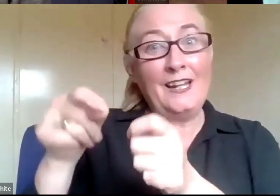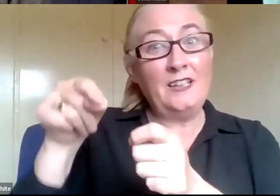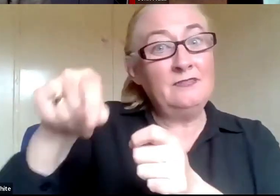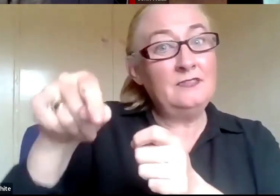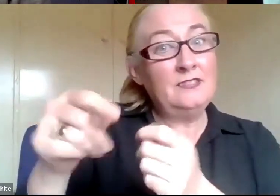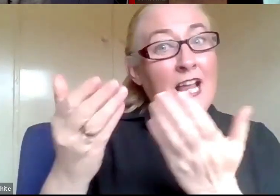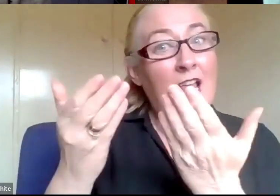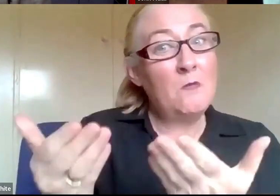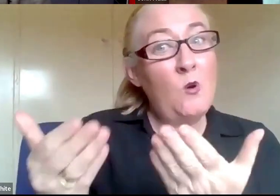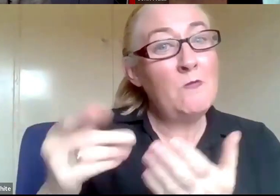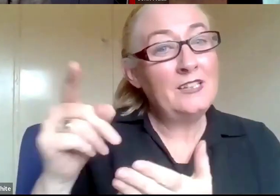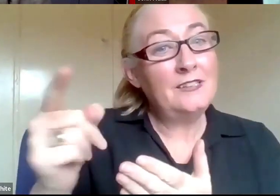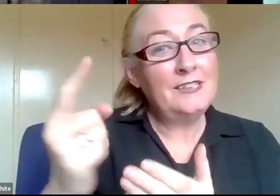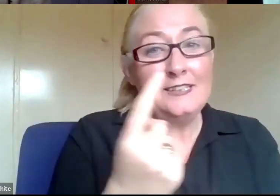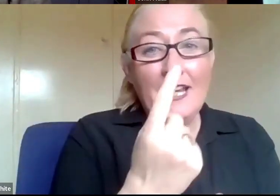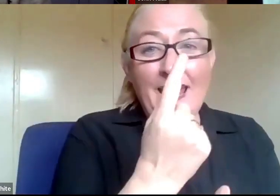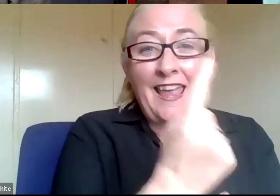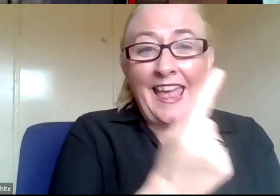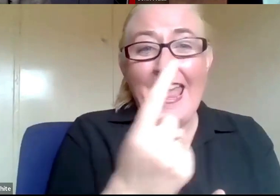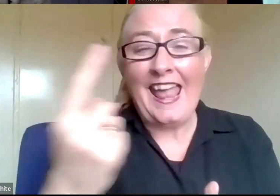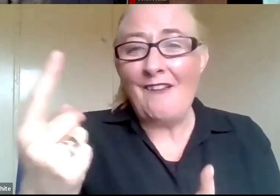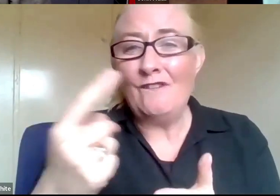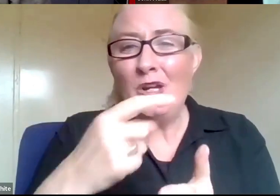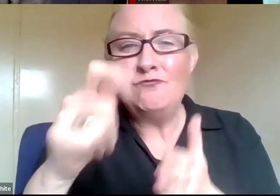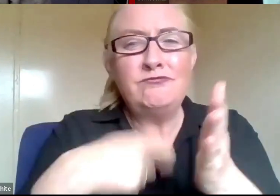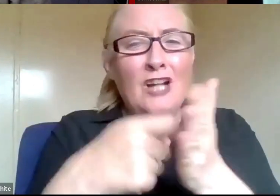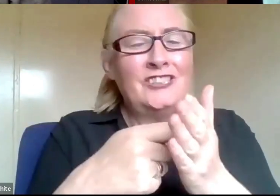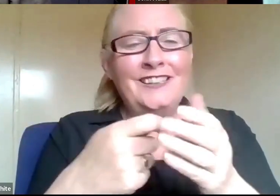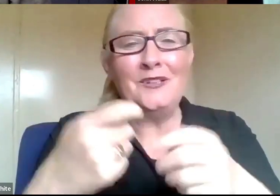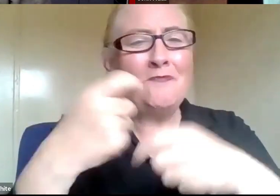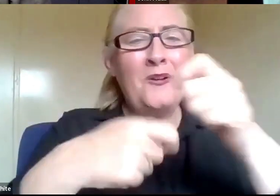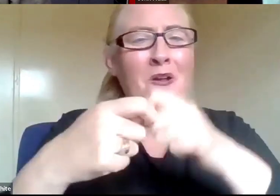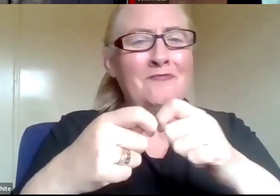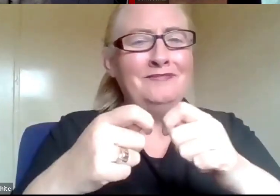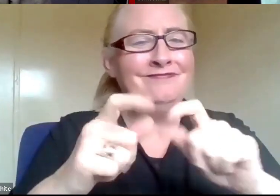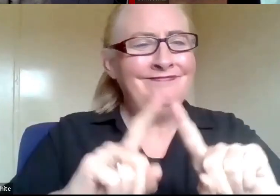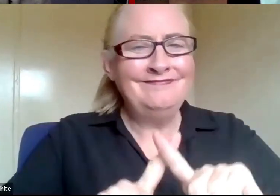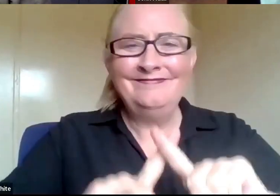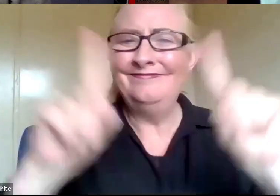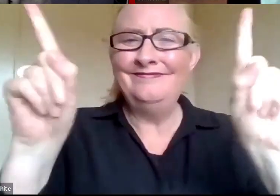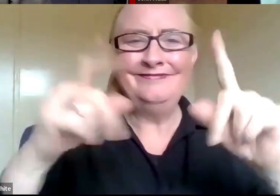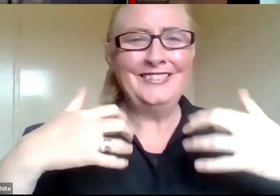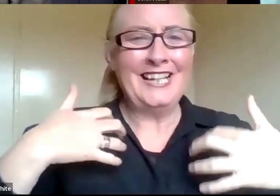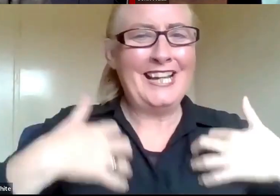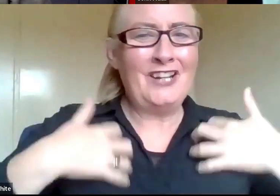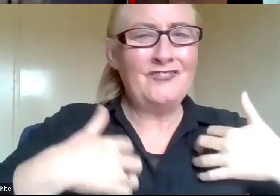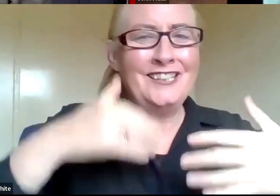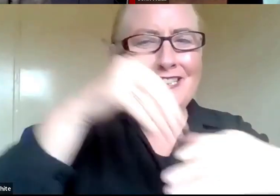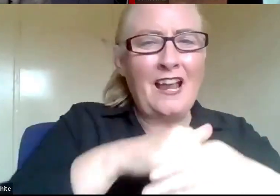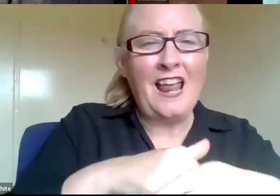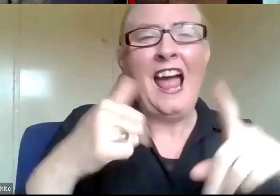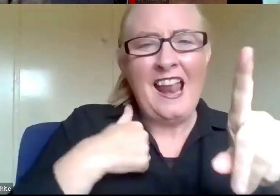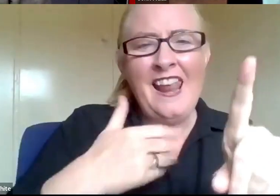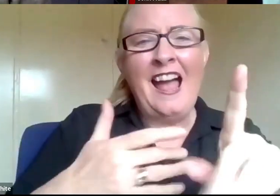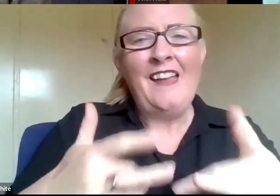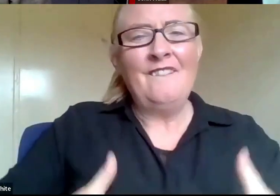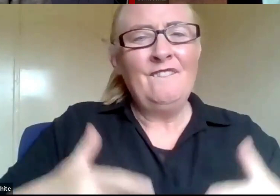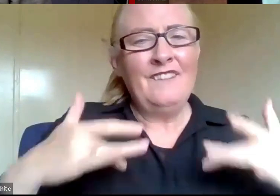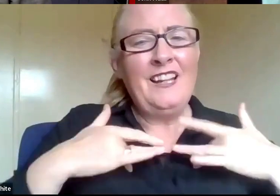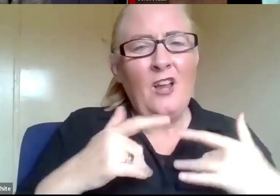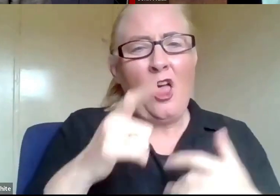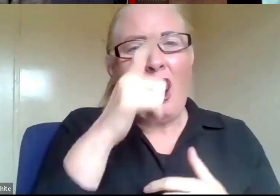been immensely interesting. I've been very lucky at the enormous variety and range of